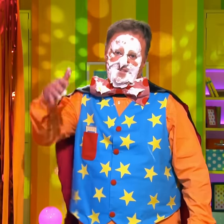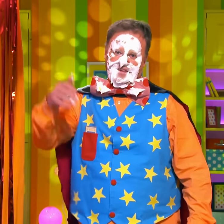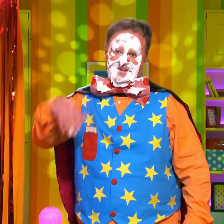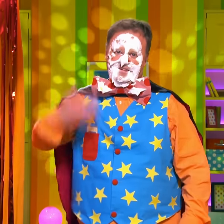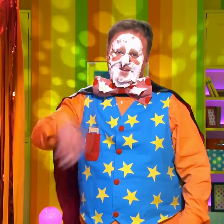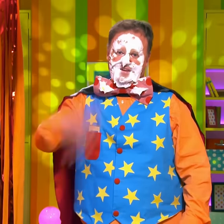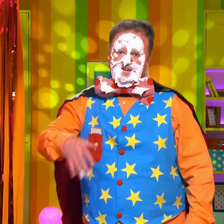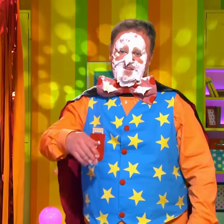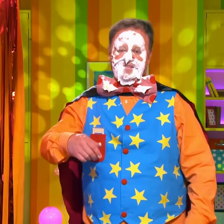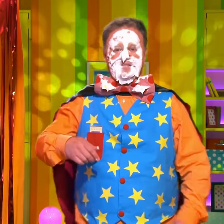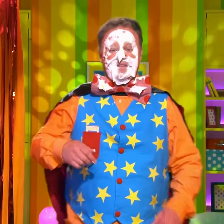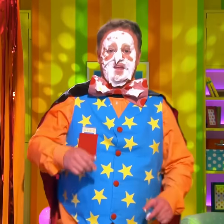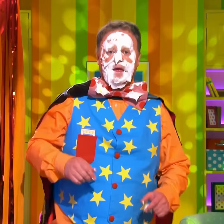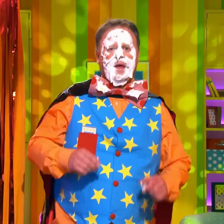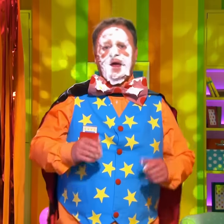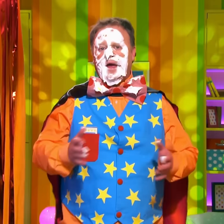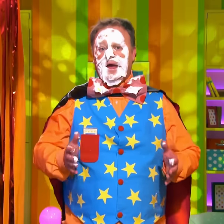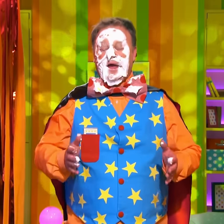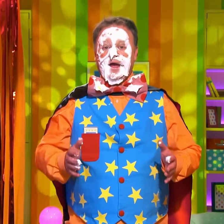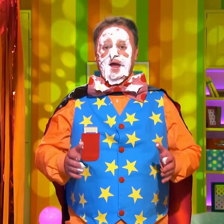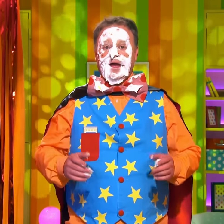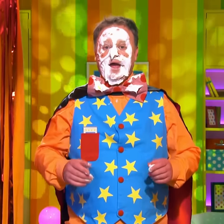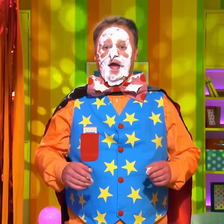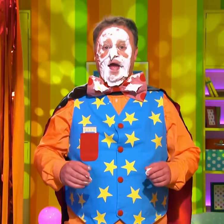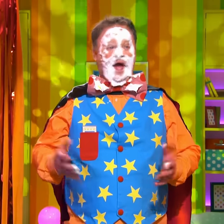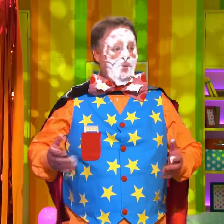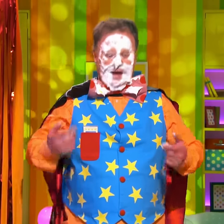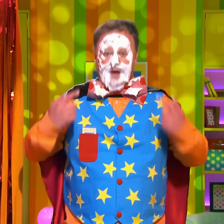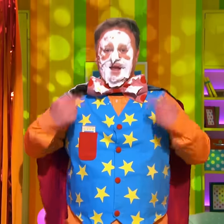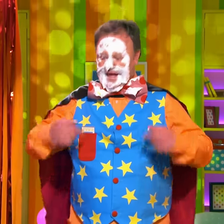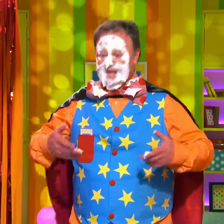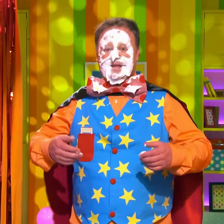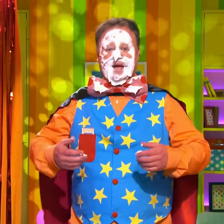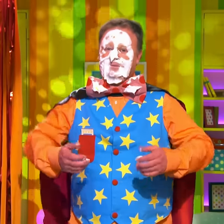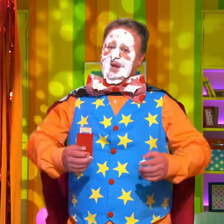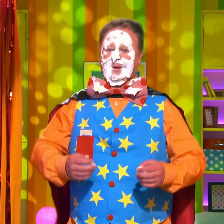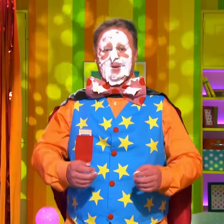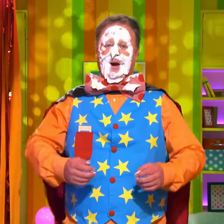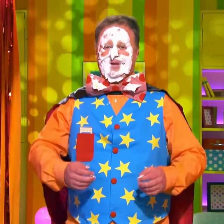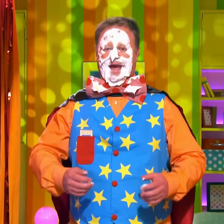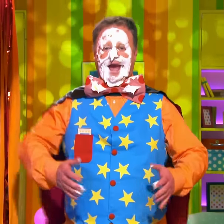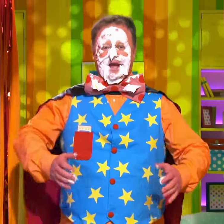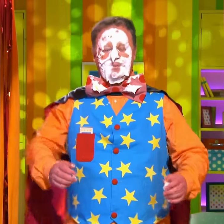go, please, could you show us the sign for magic show? Well, I mean, okay.